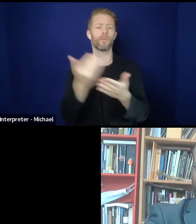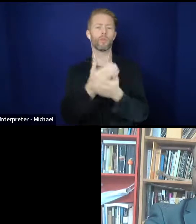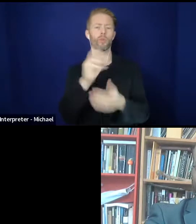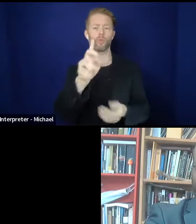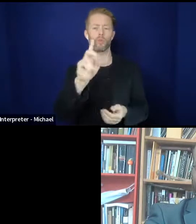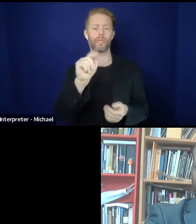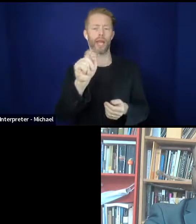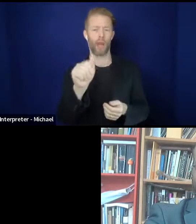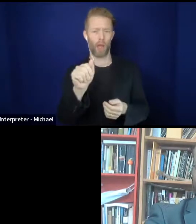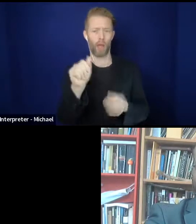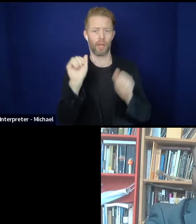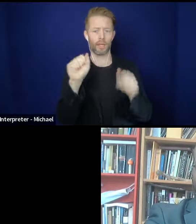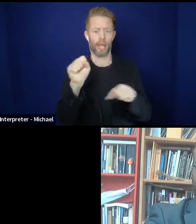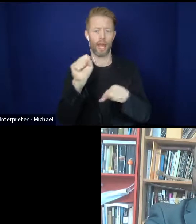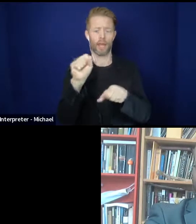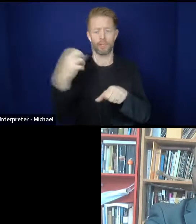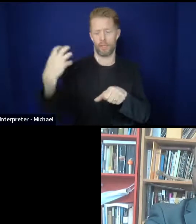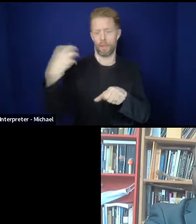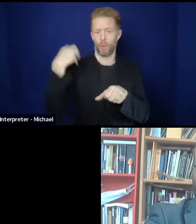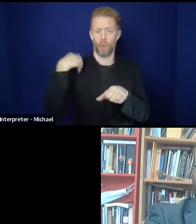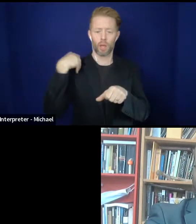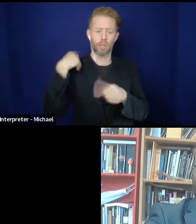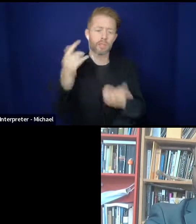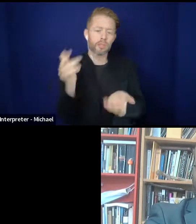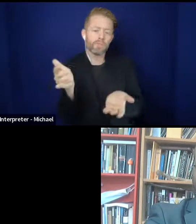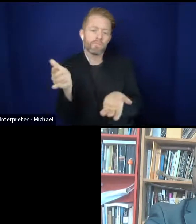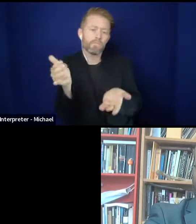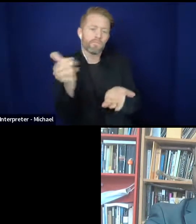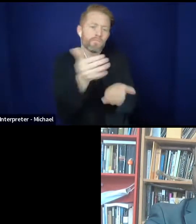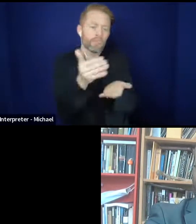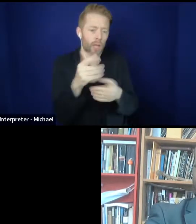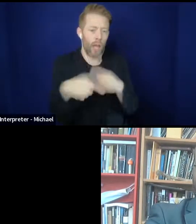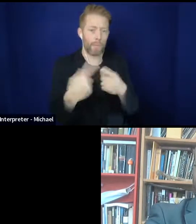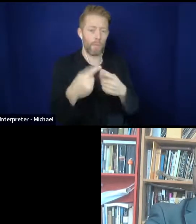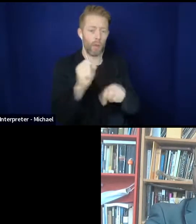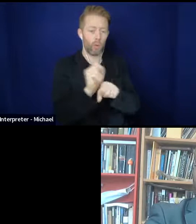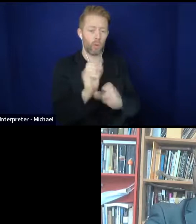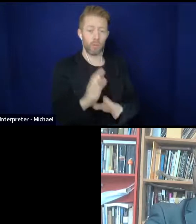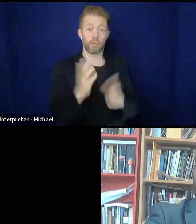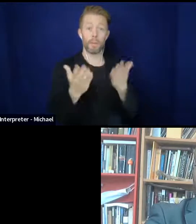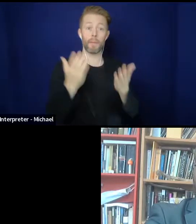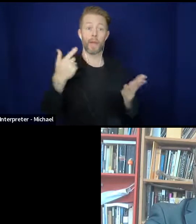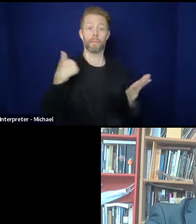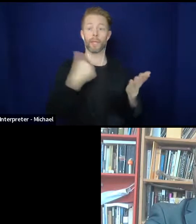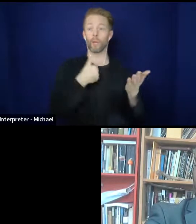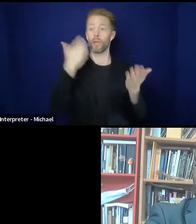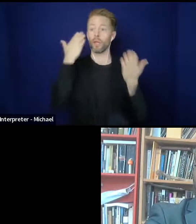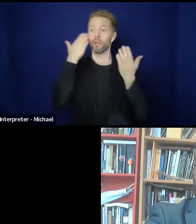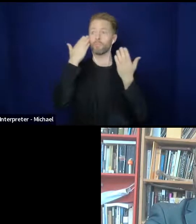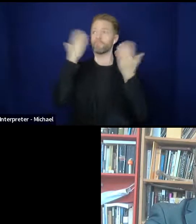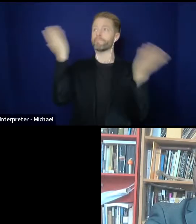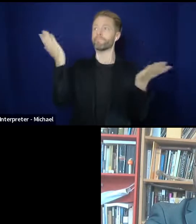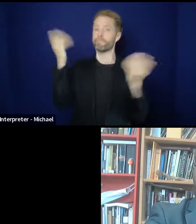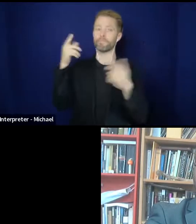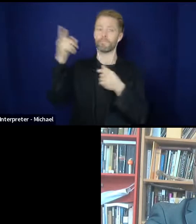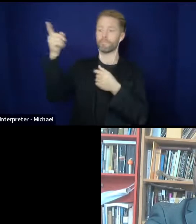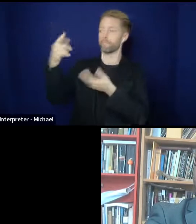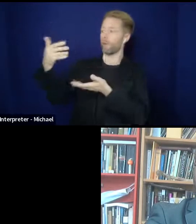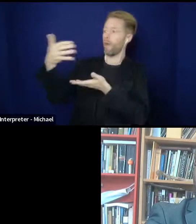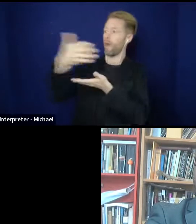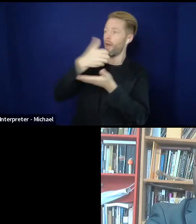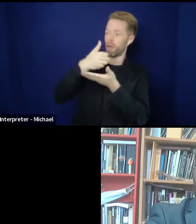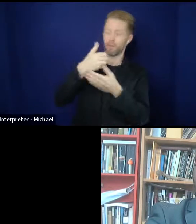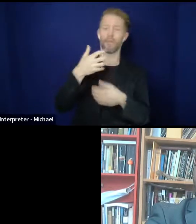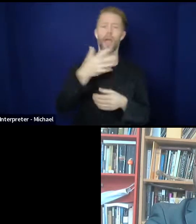their workers? What kind of technologies do they use that we may not be aware of? And what do they get